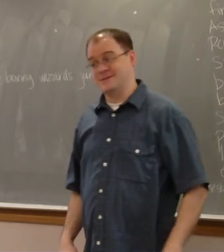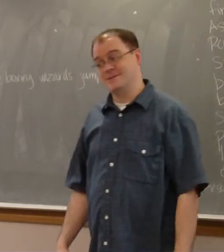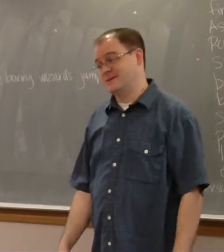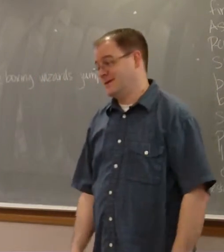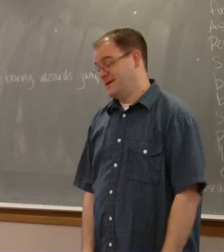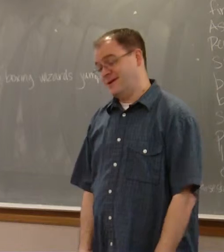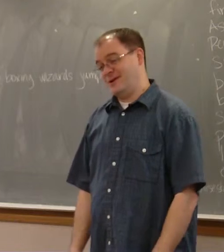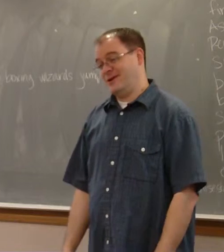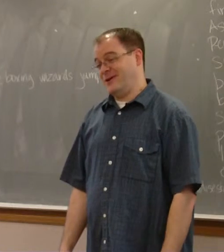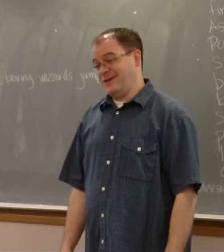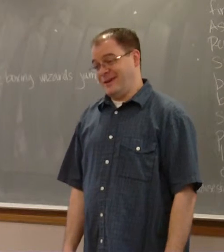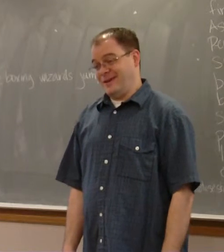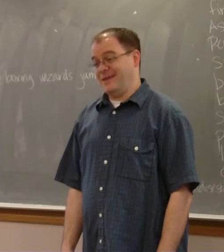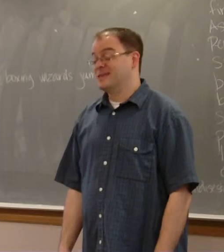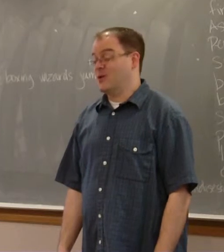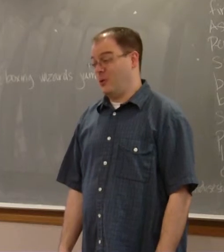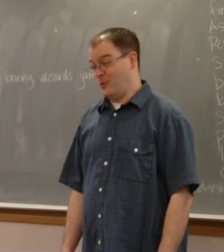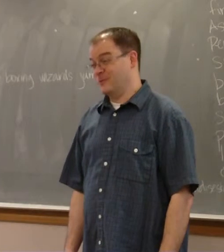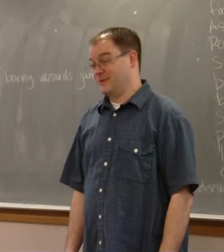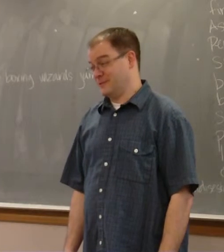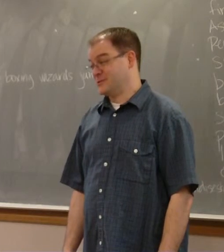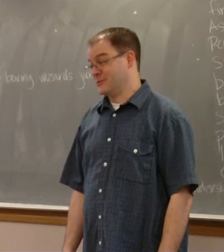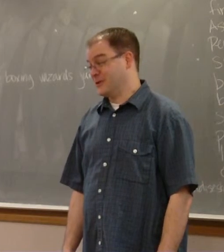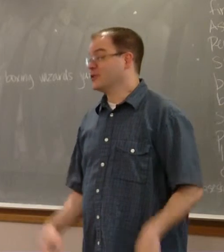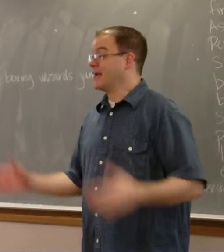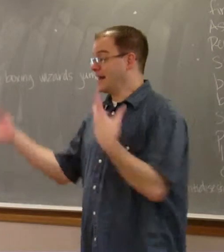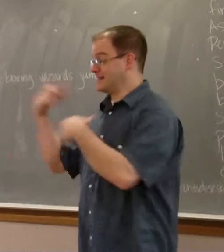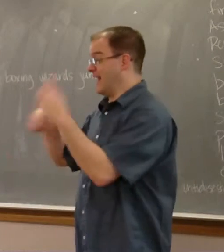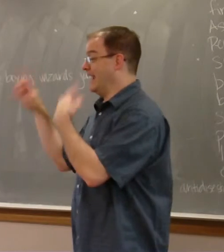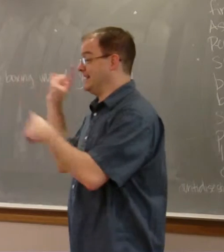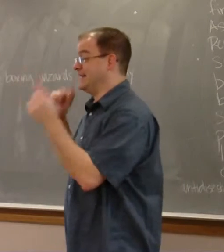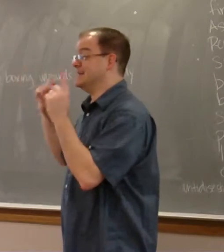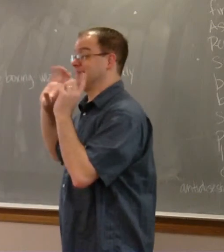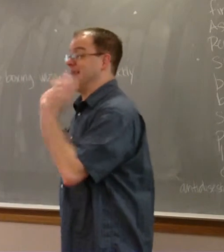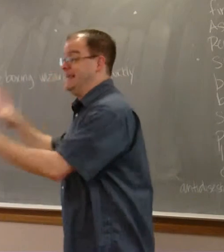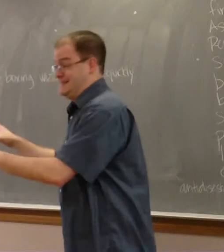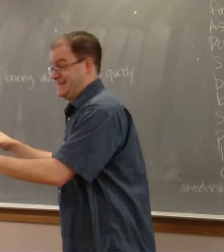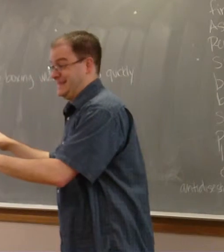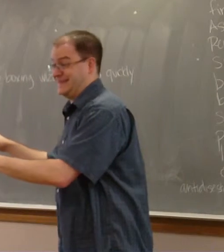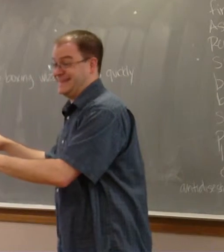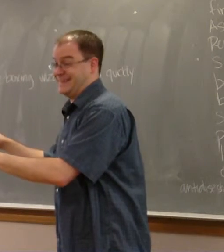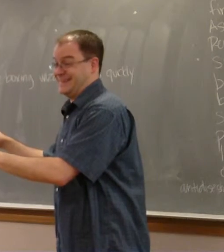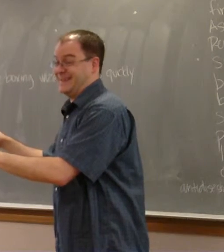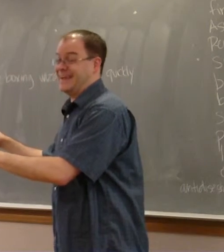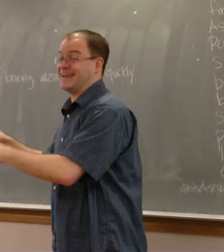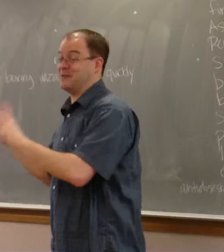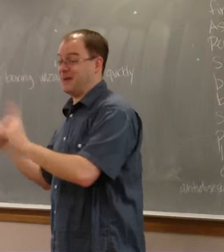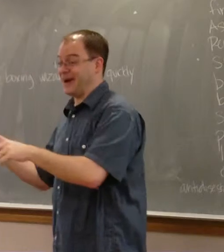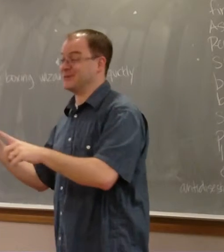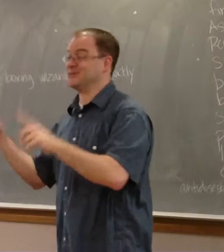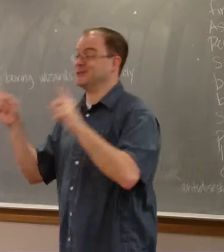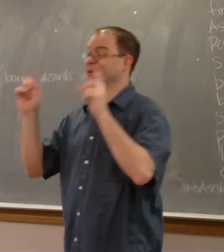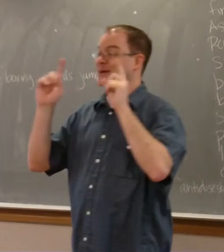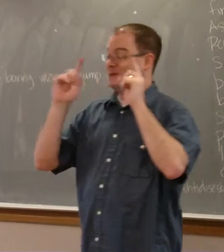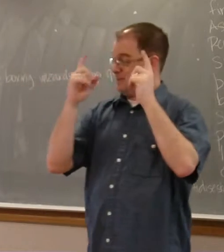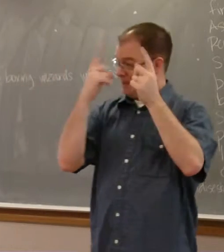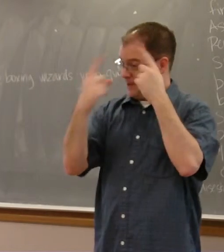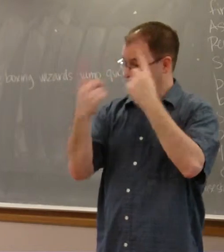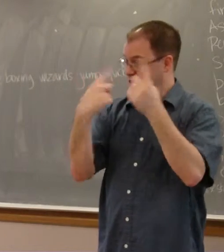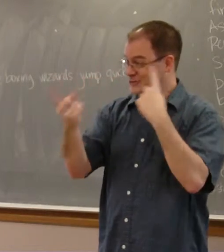because You need that. it's a whole different story. Learning how to sign is easy compared to being able to